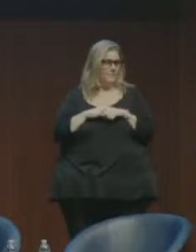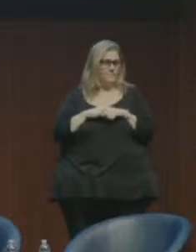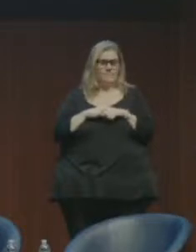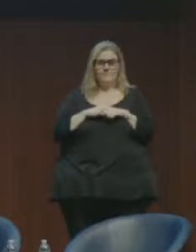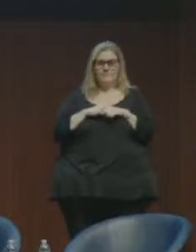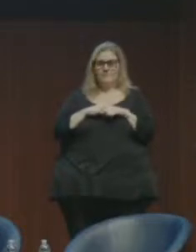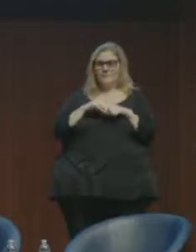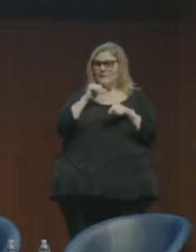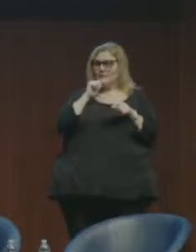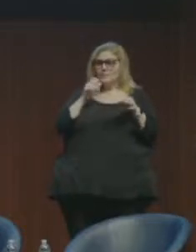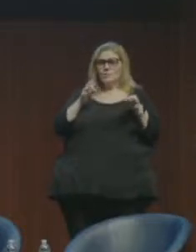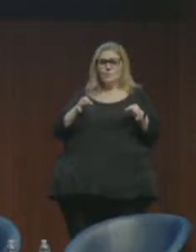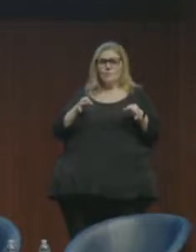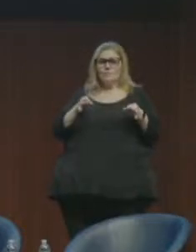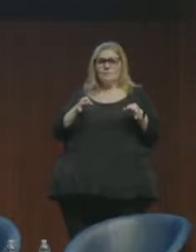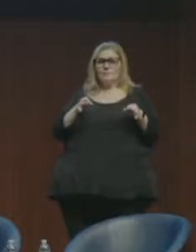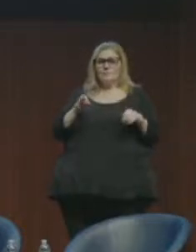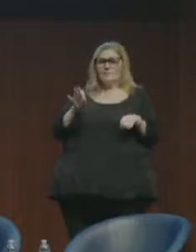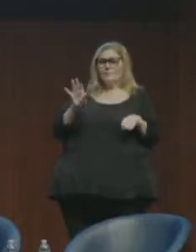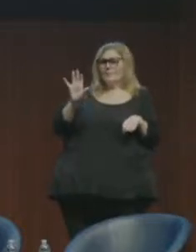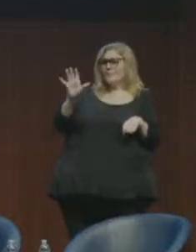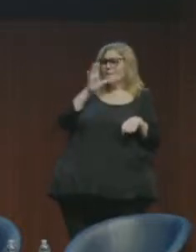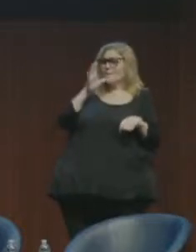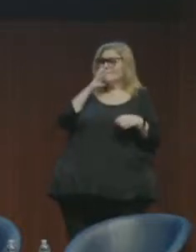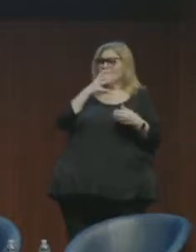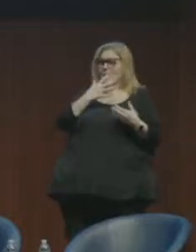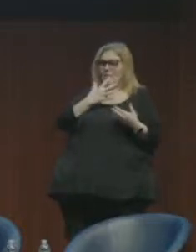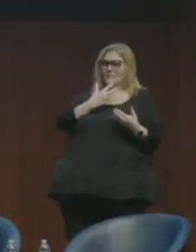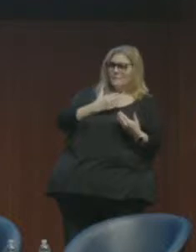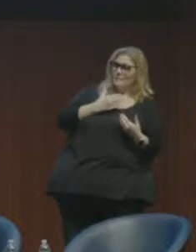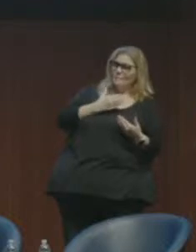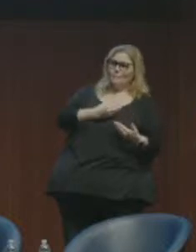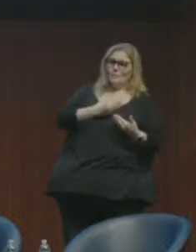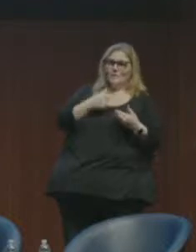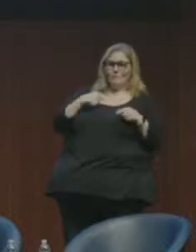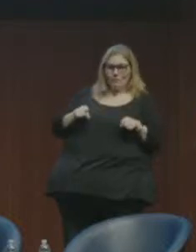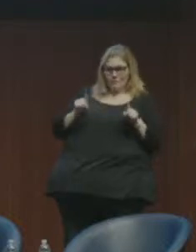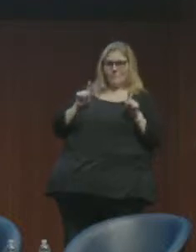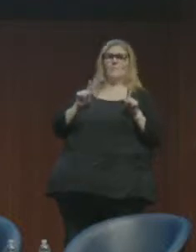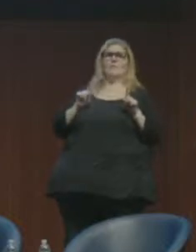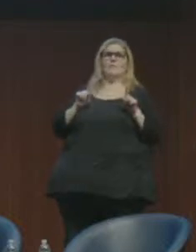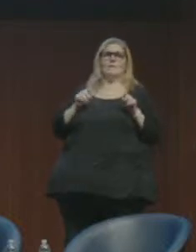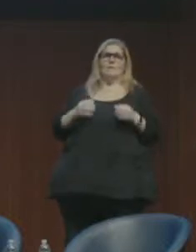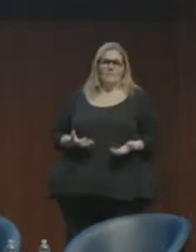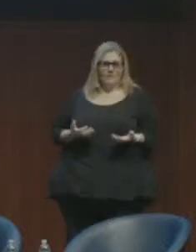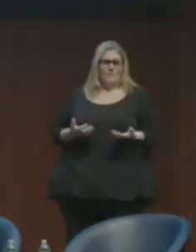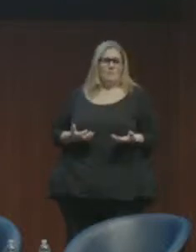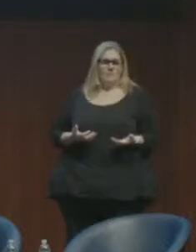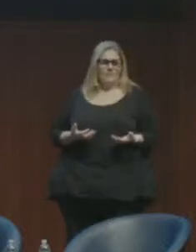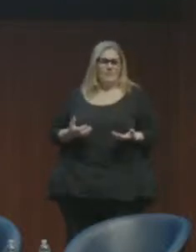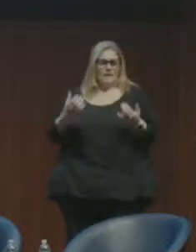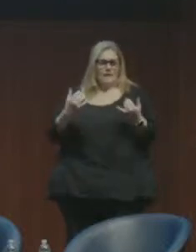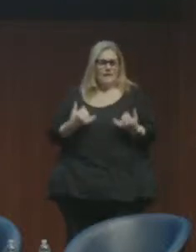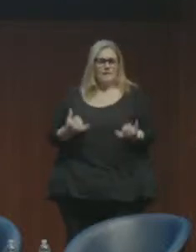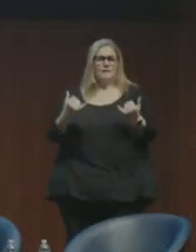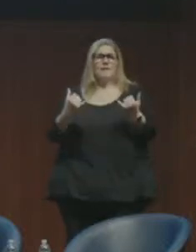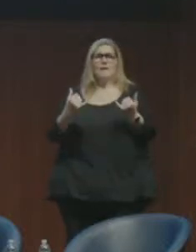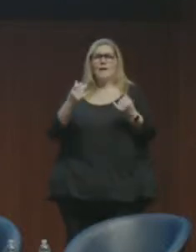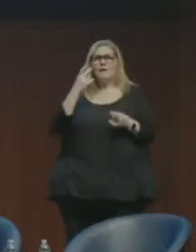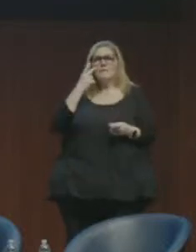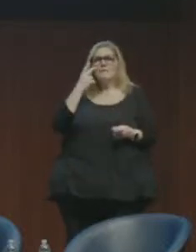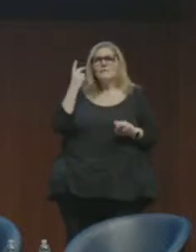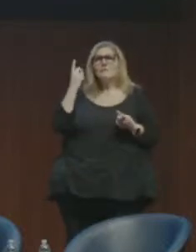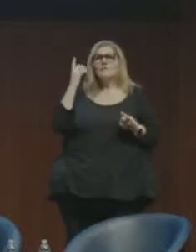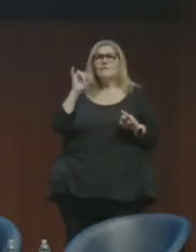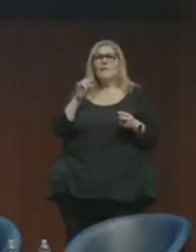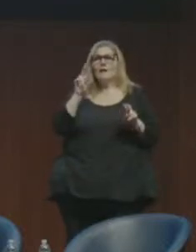Uncertain, their mother's burdened breast, once erect, fall like fertile melons, genuflect